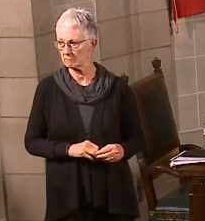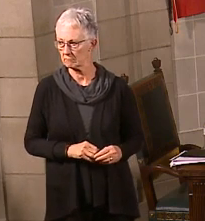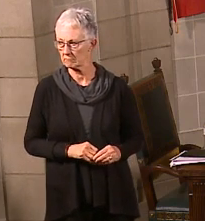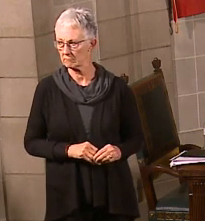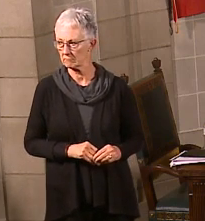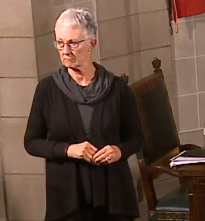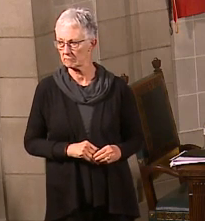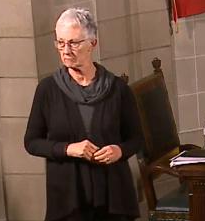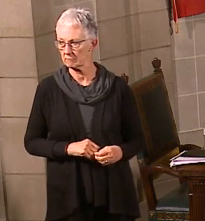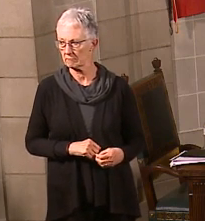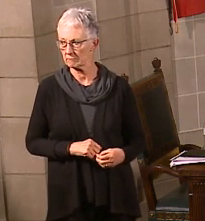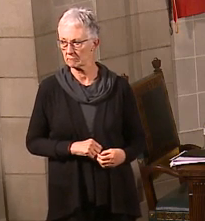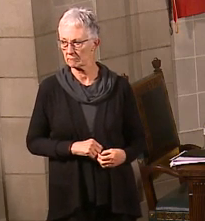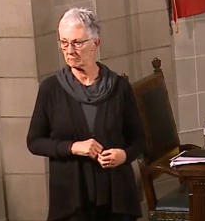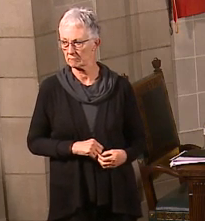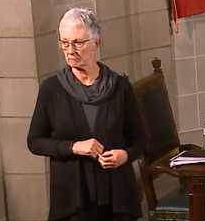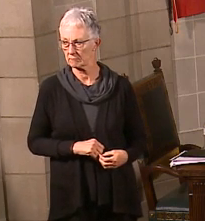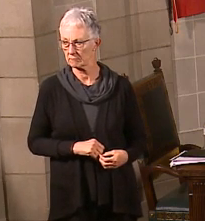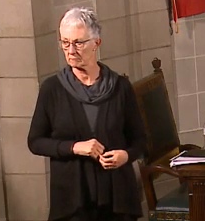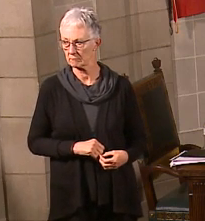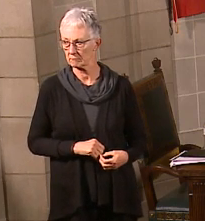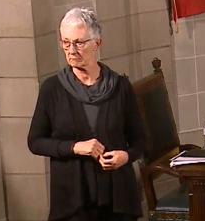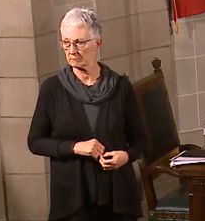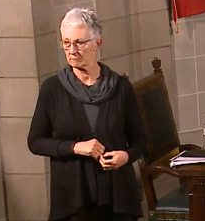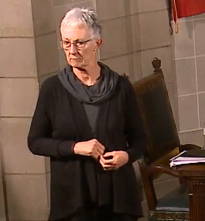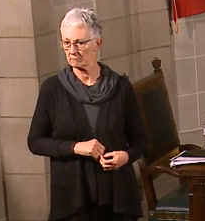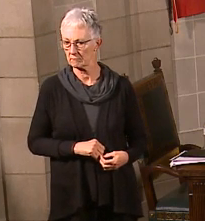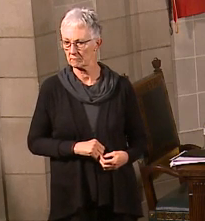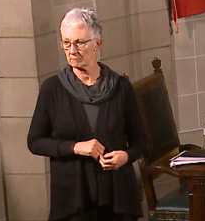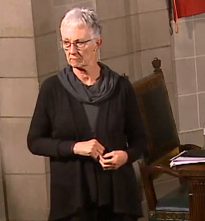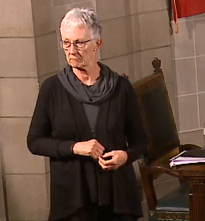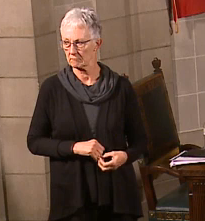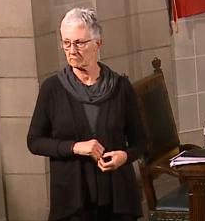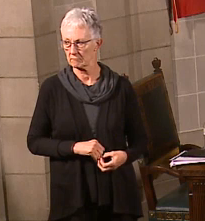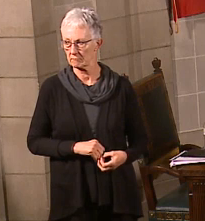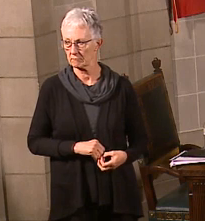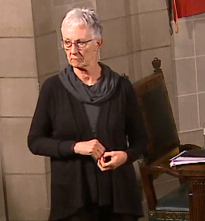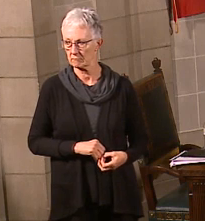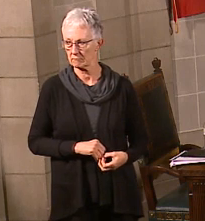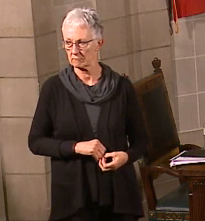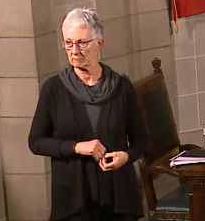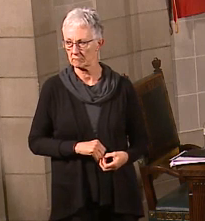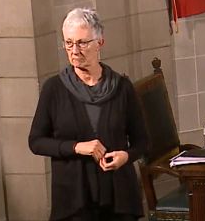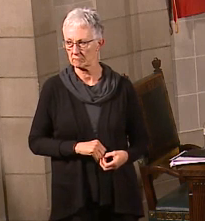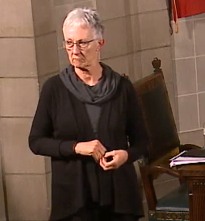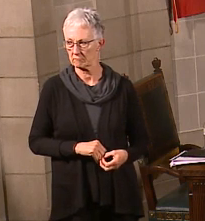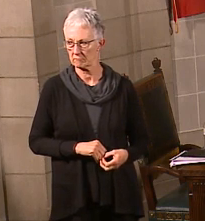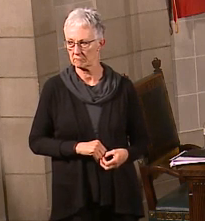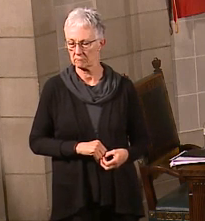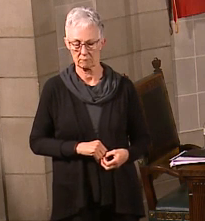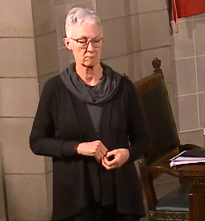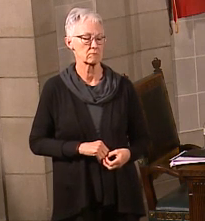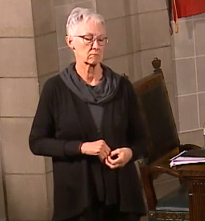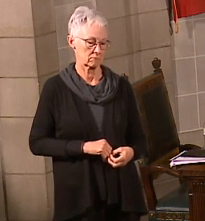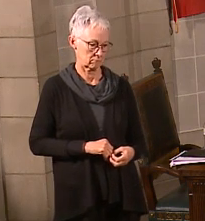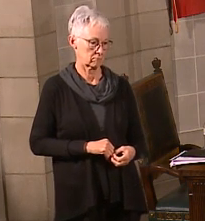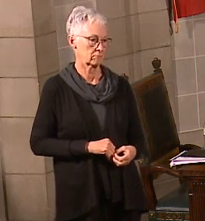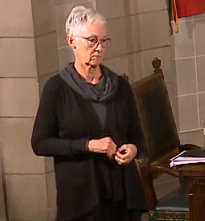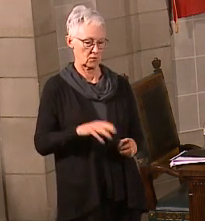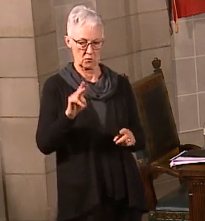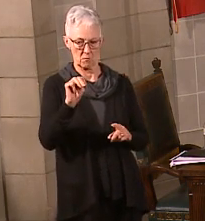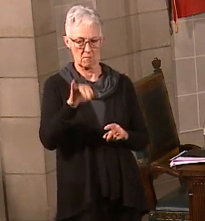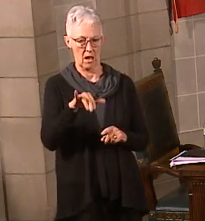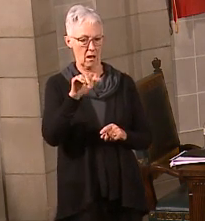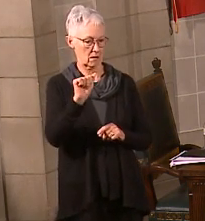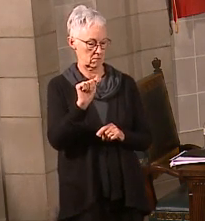social distancing. What recommendations does the state have for meat processors that can help with social distancing? Right, so Maya is getting